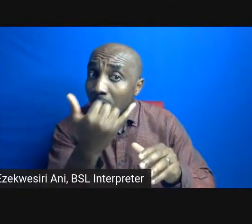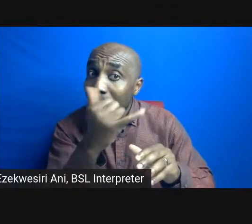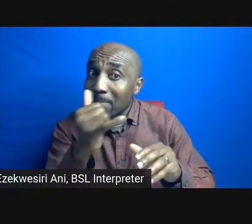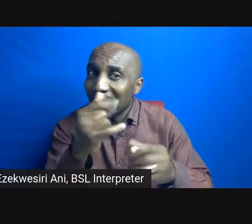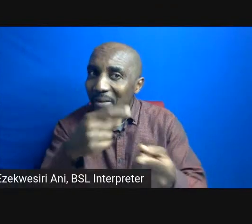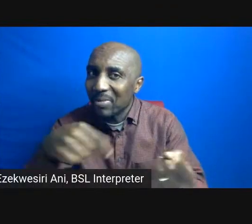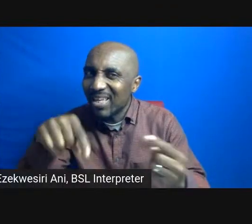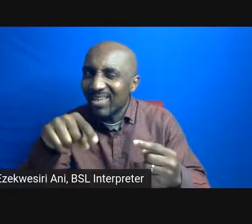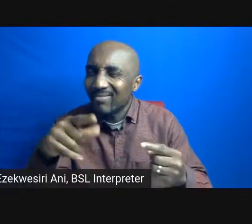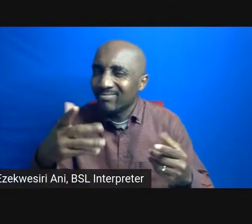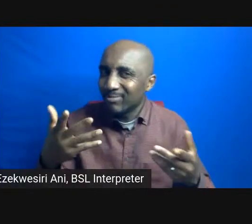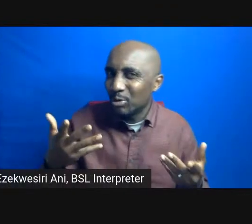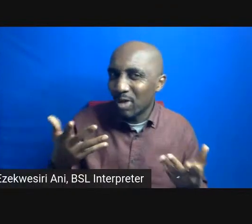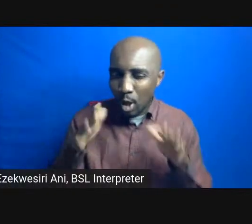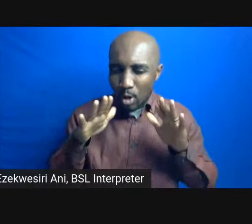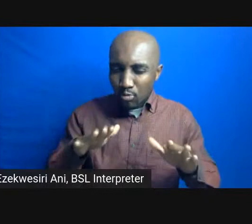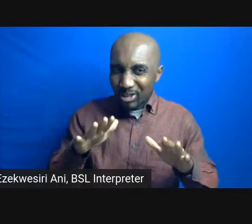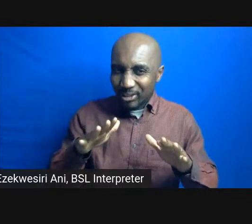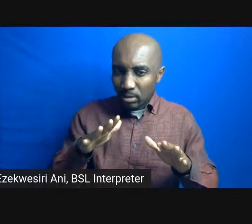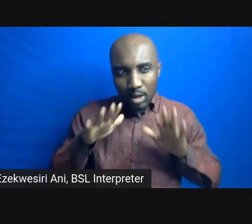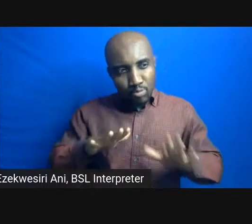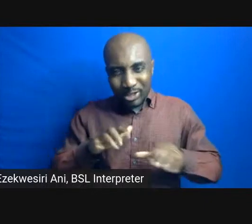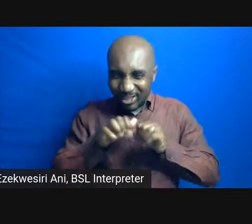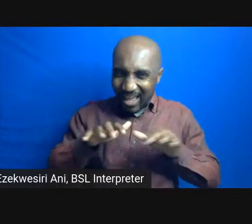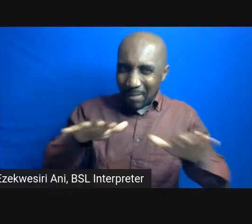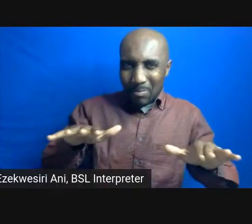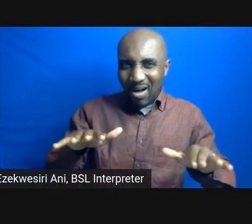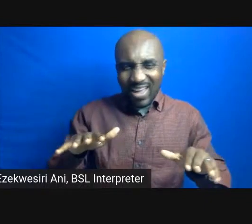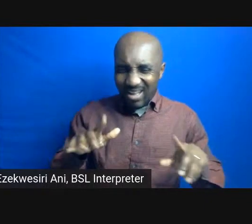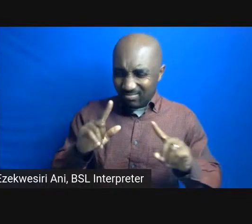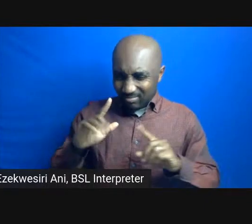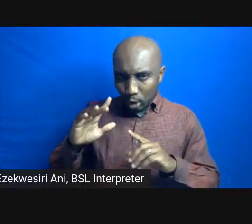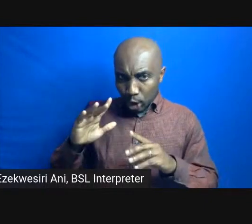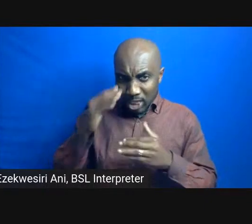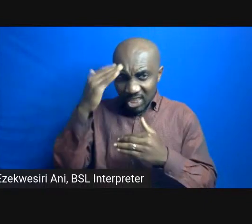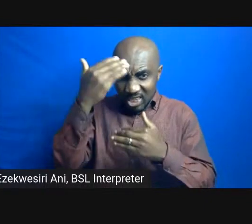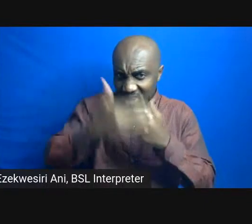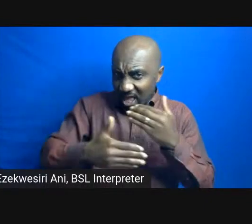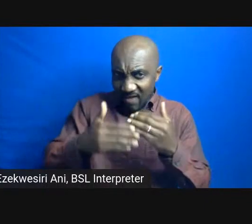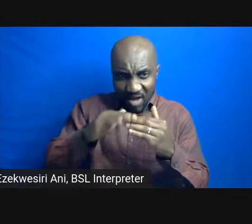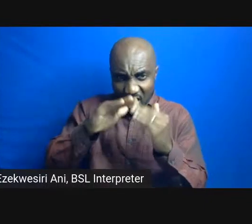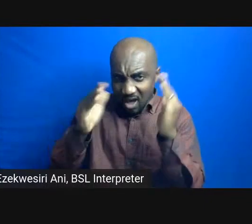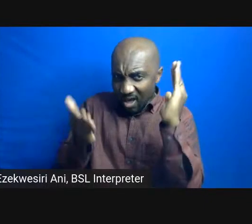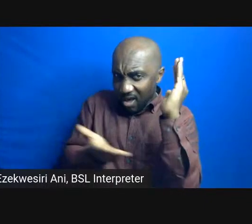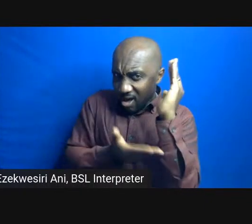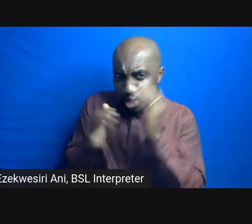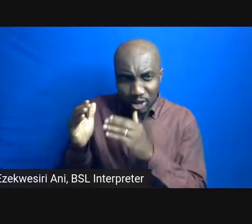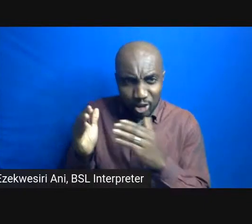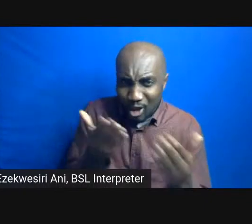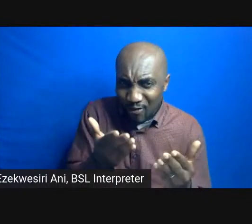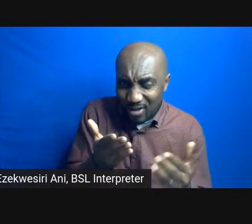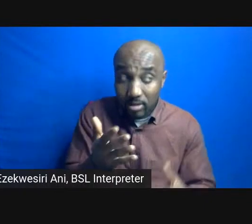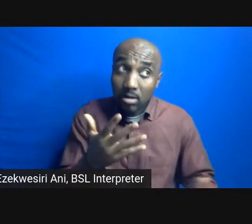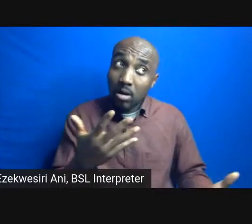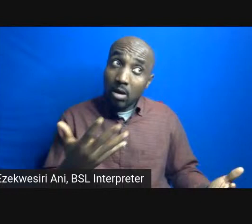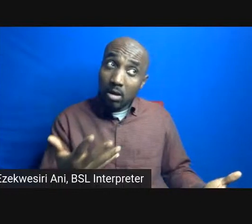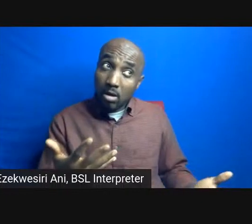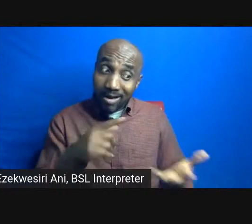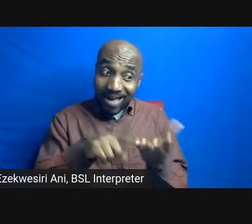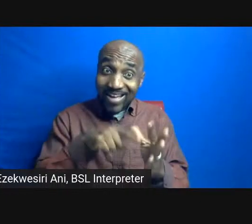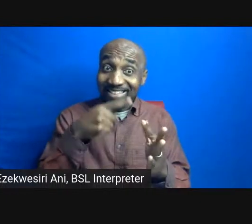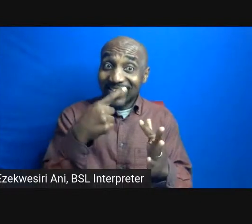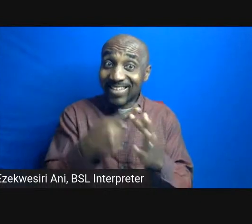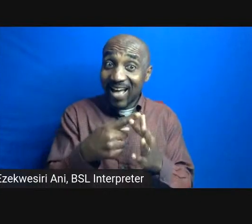who might question that the British Empire was not a servant. Well then, the tax collector